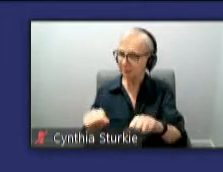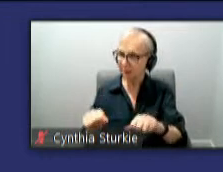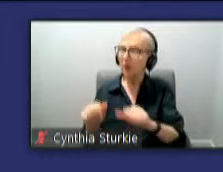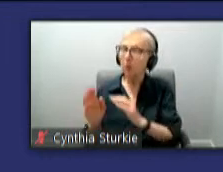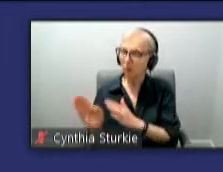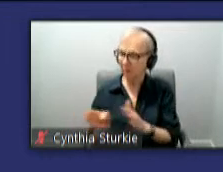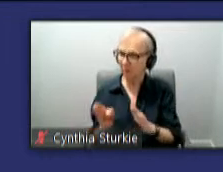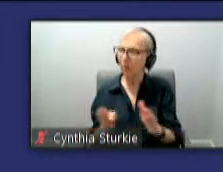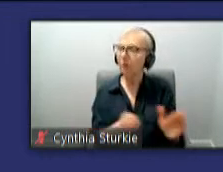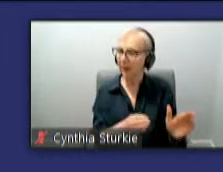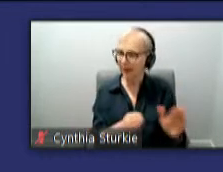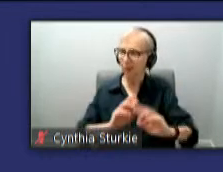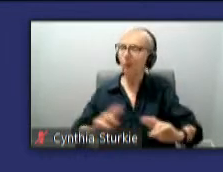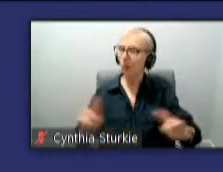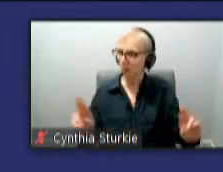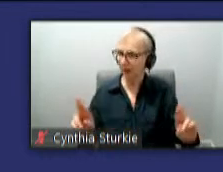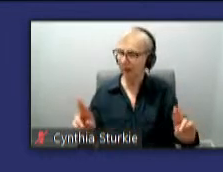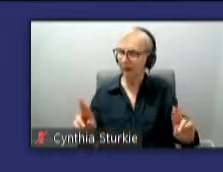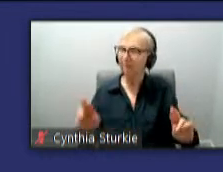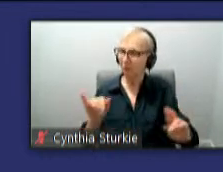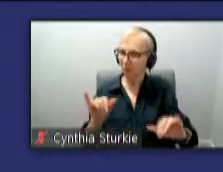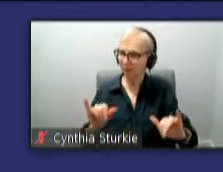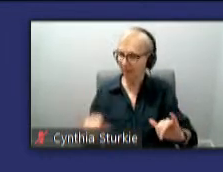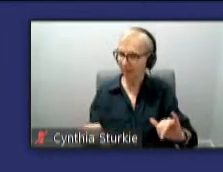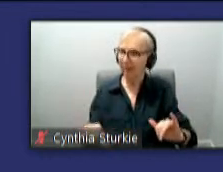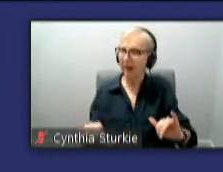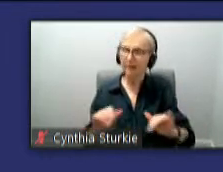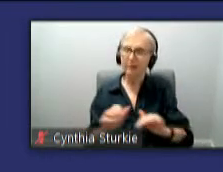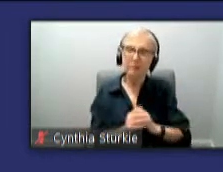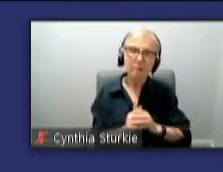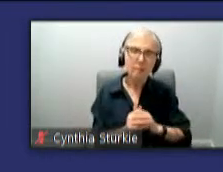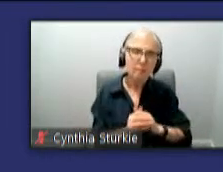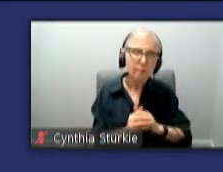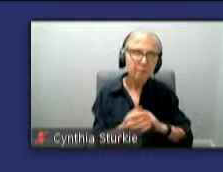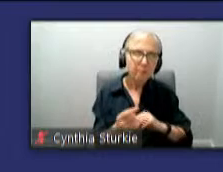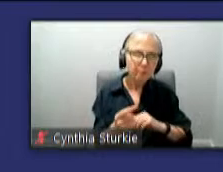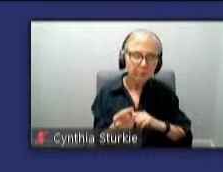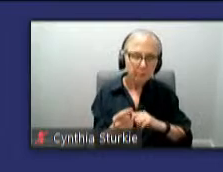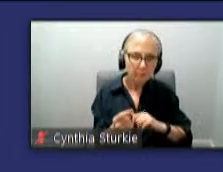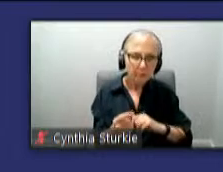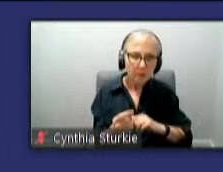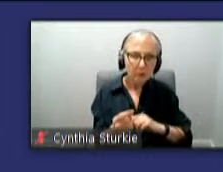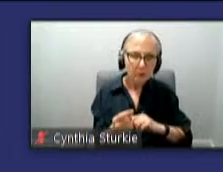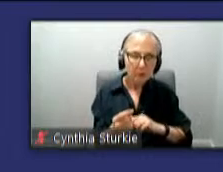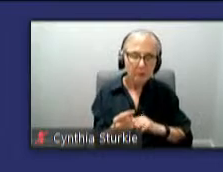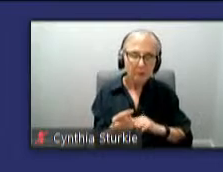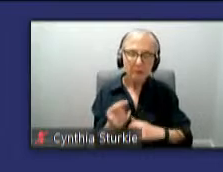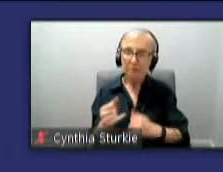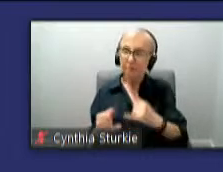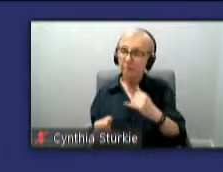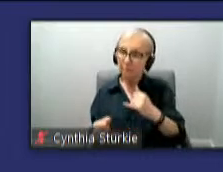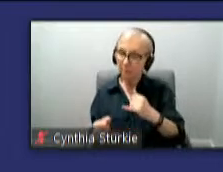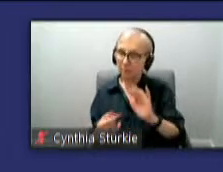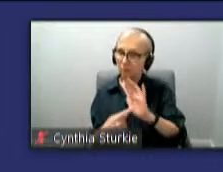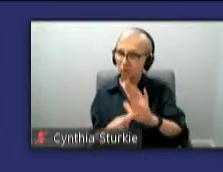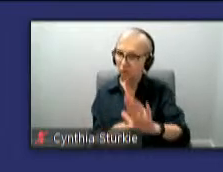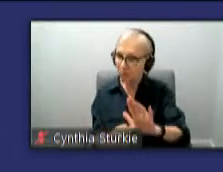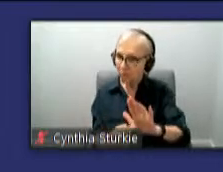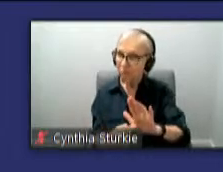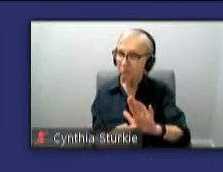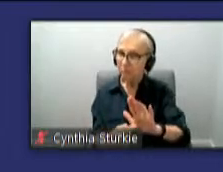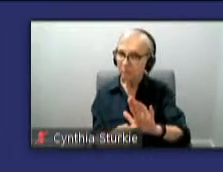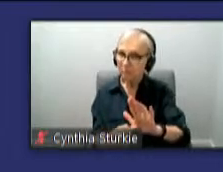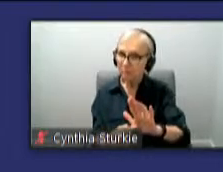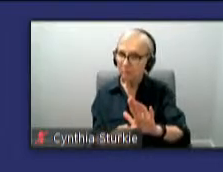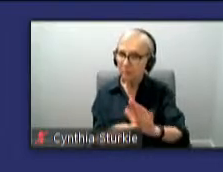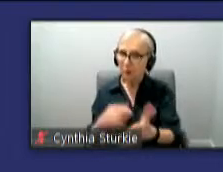Next slide. And finally, I wanted to show you this slide.